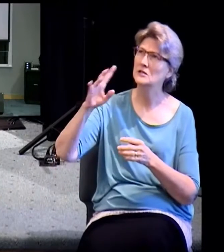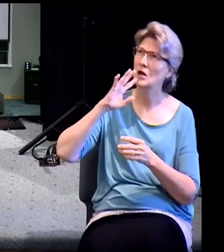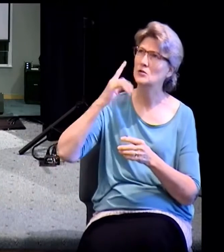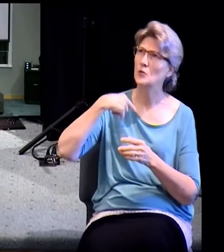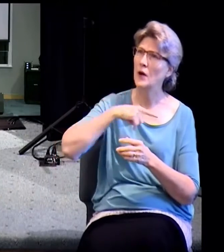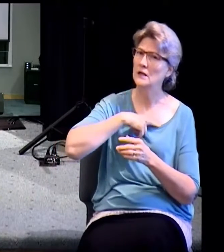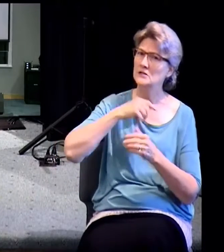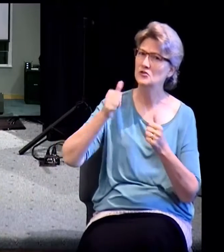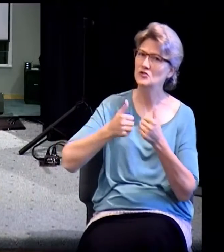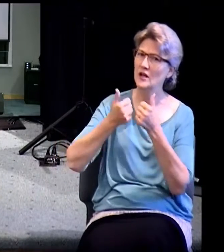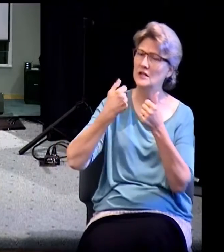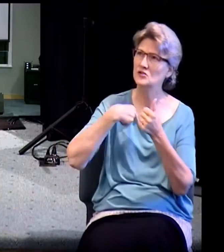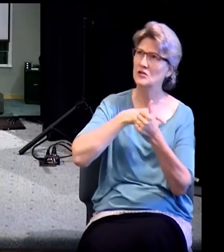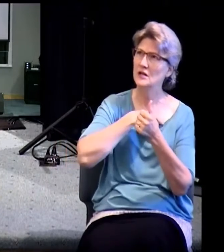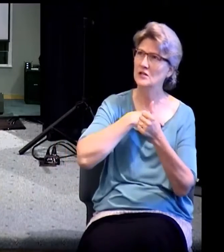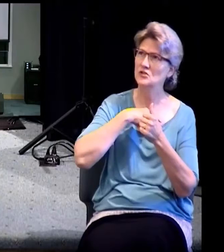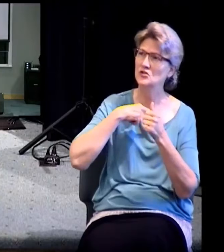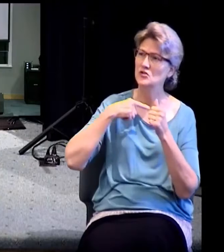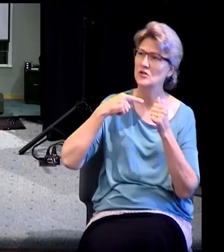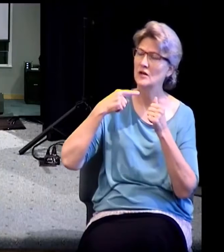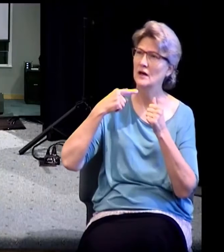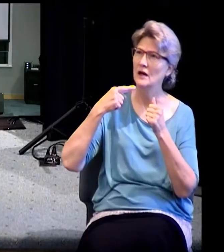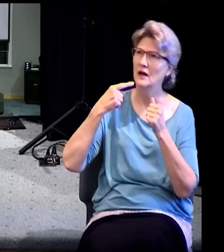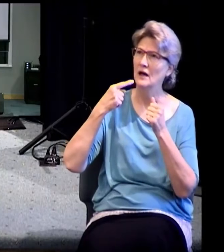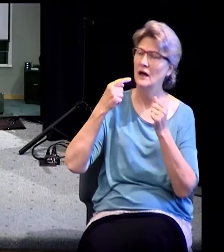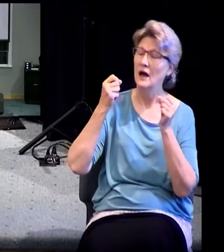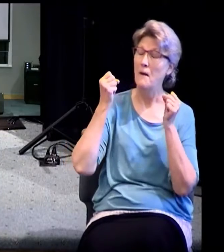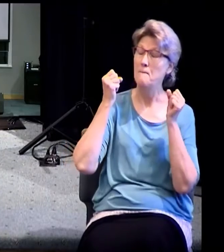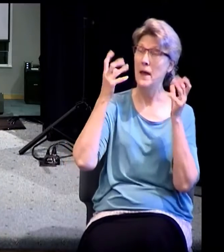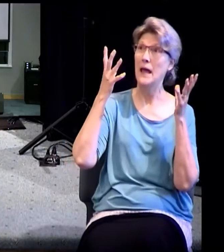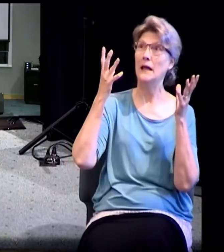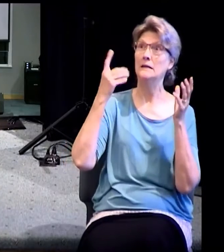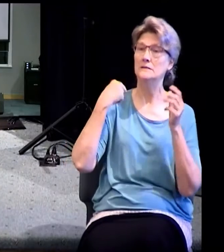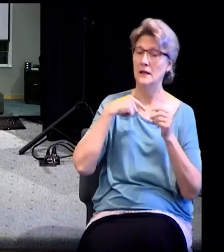that it would wow us, that it would